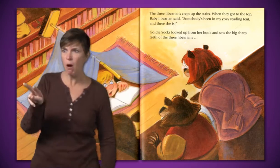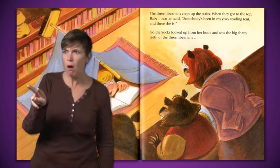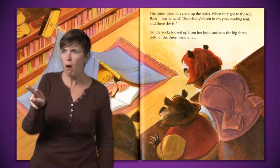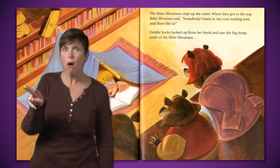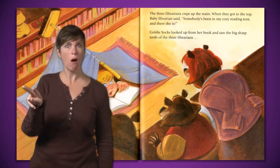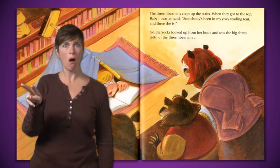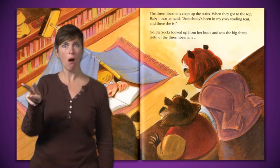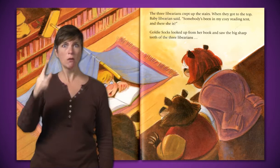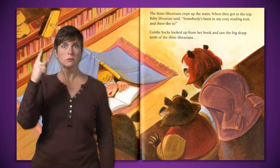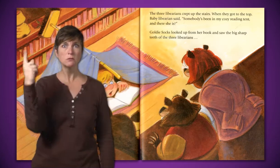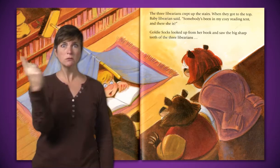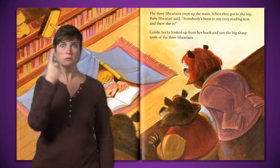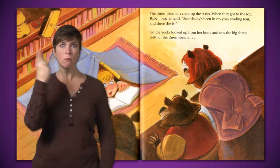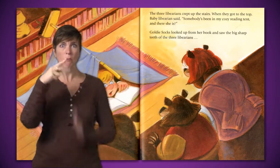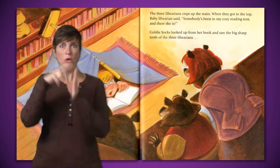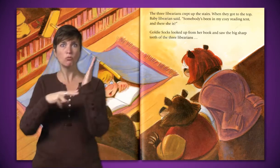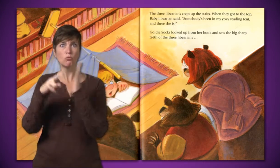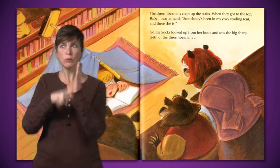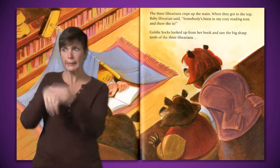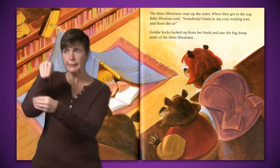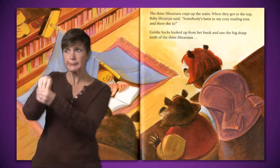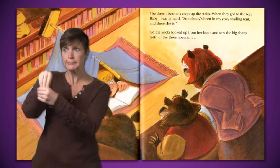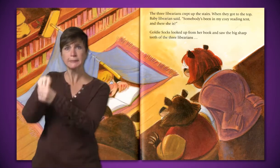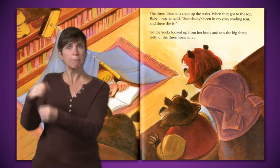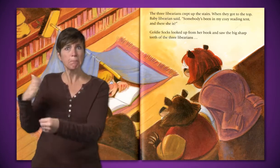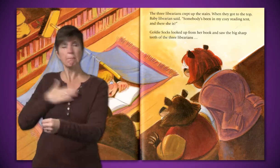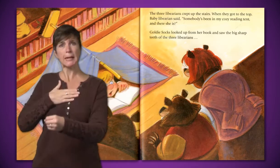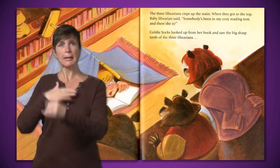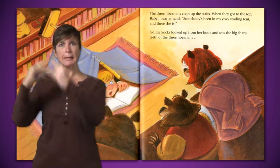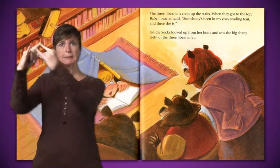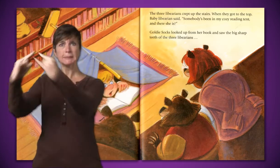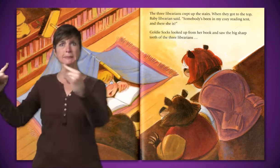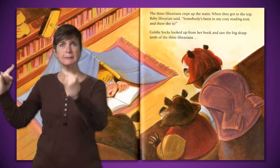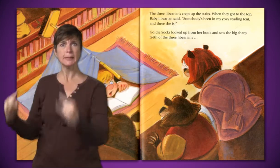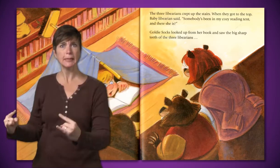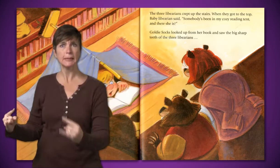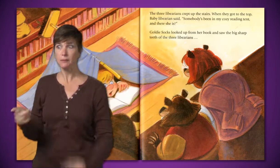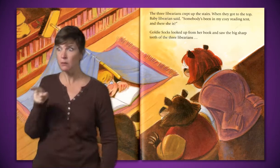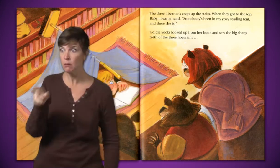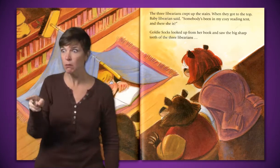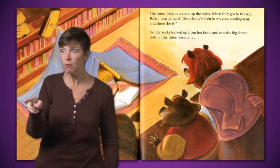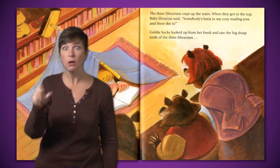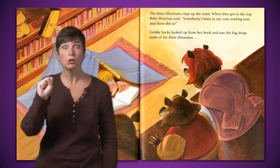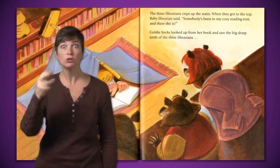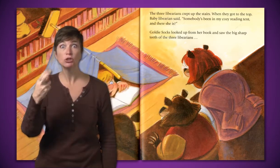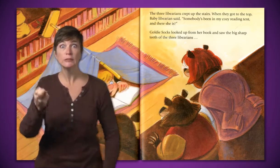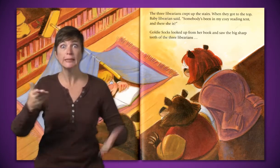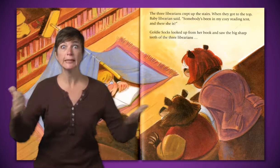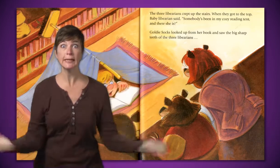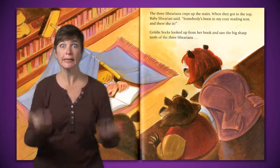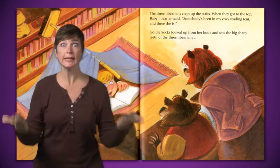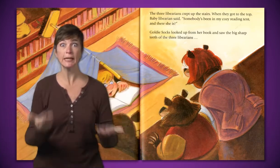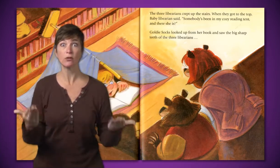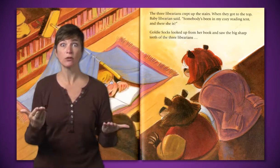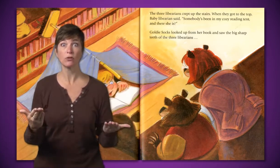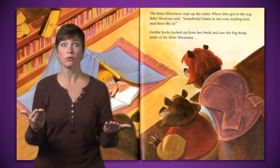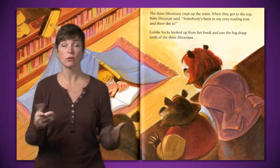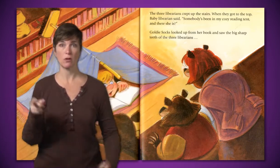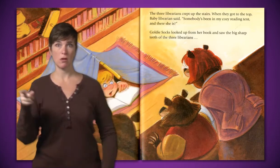Libearian said, "Somebody's been in my cozy reading tent. And there she is!"